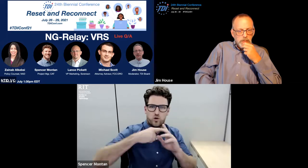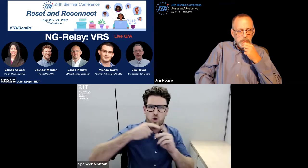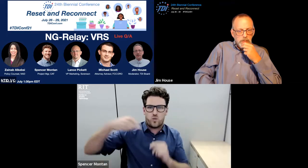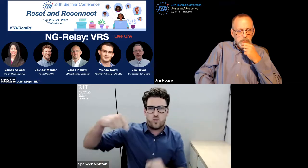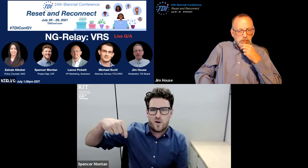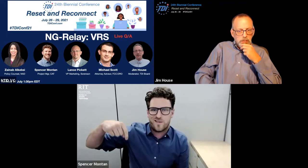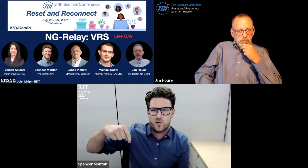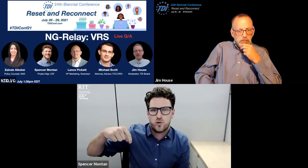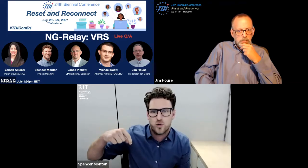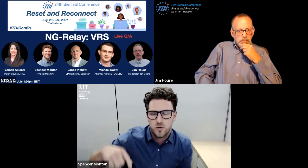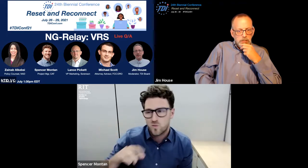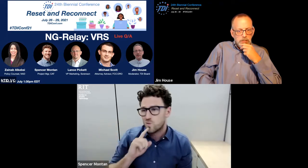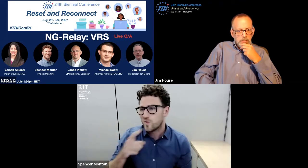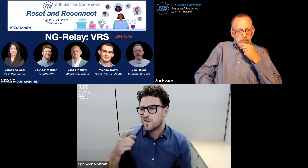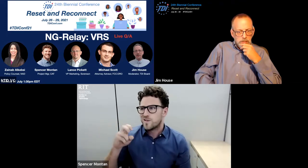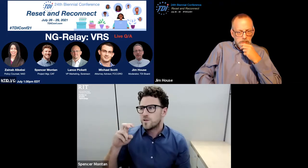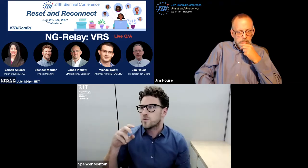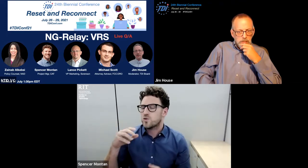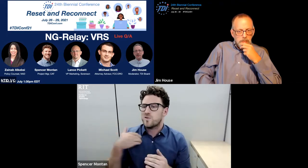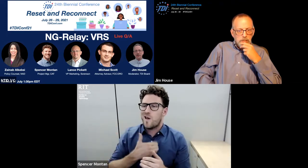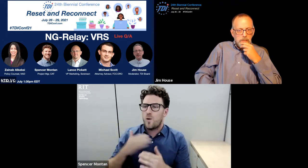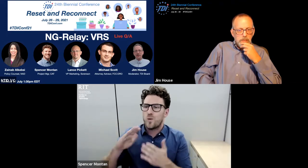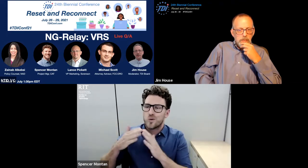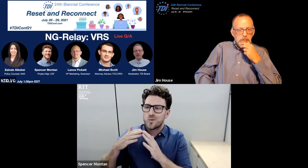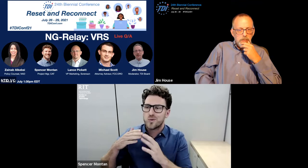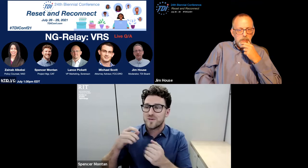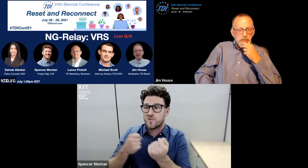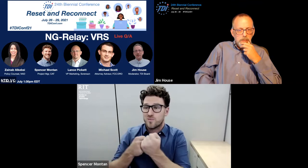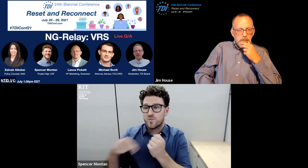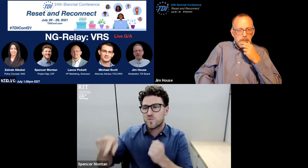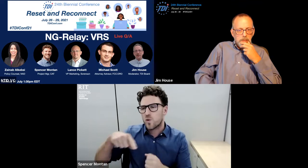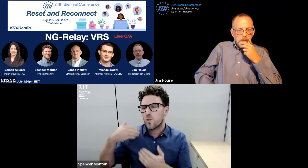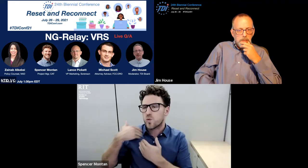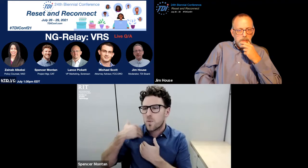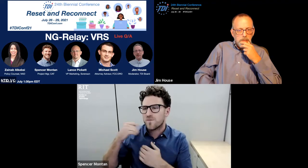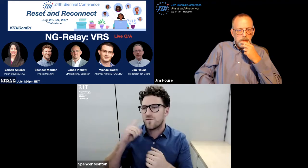later, when you start from day one, when you start building it out.